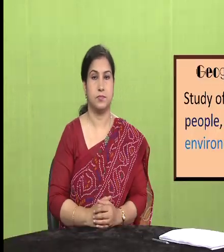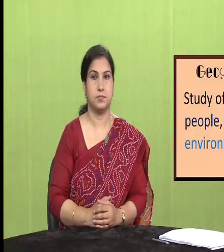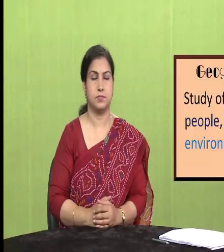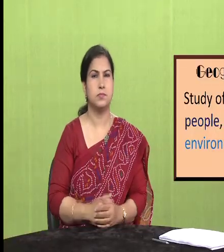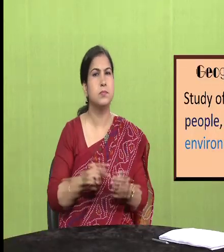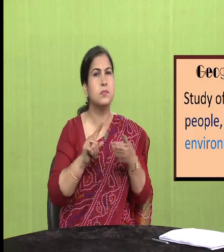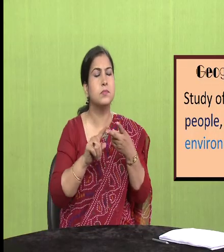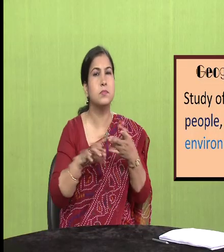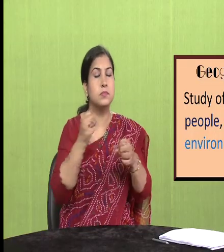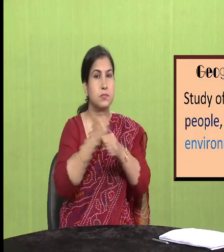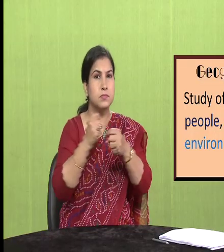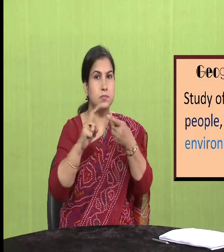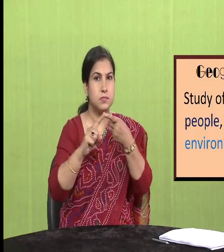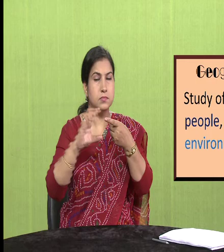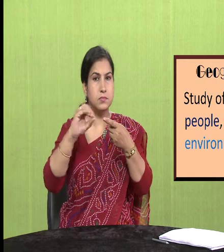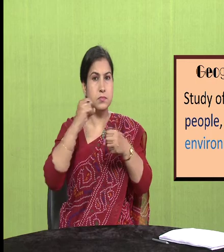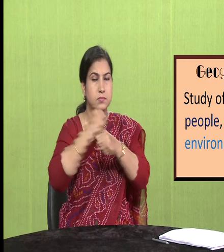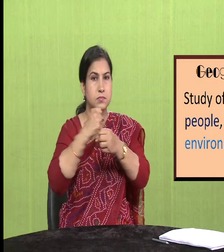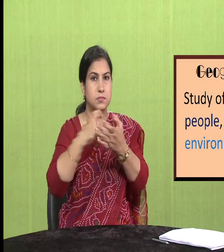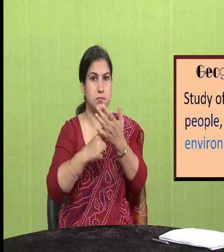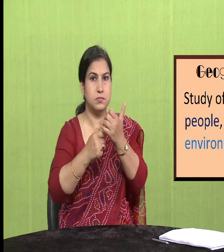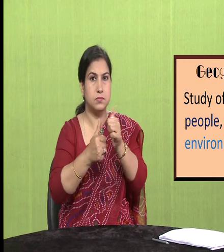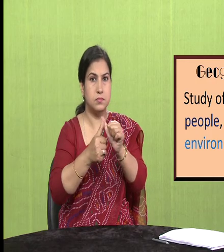Geography is the study of the earth, people,